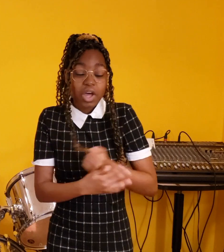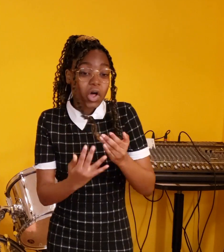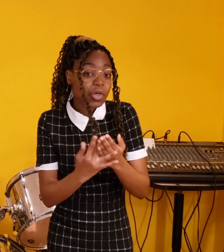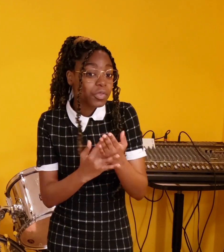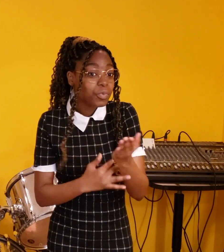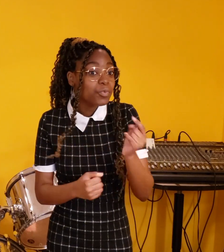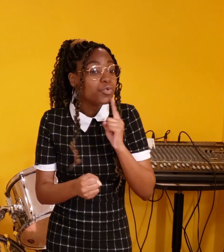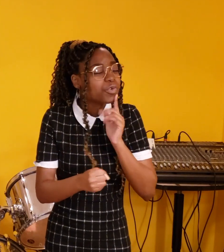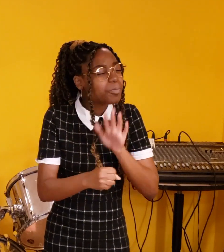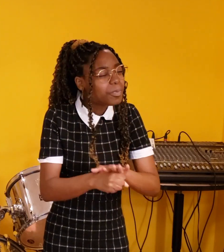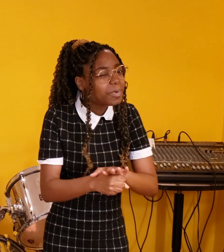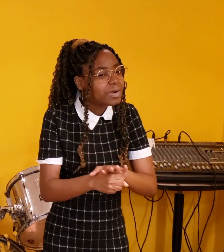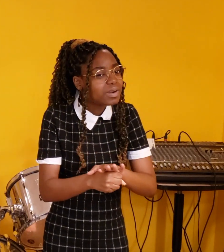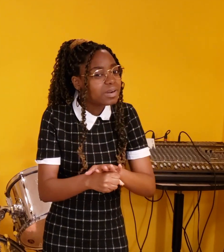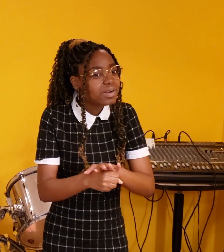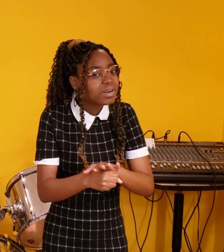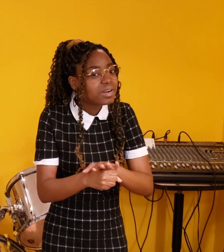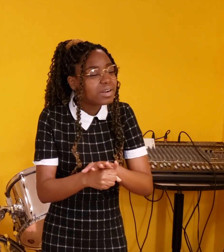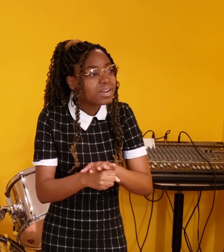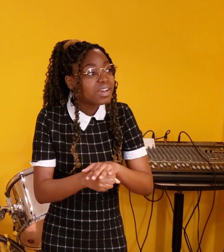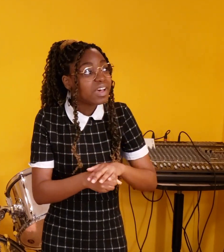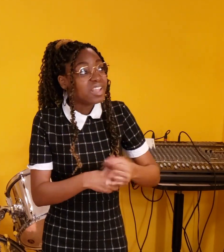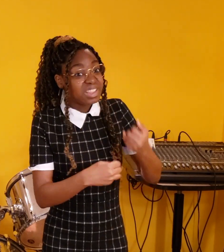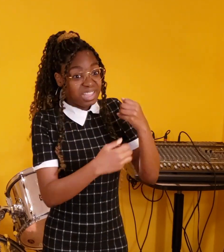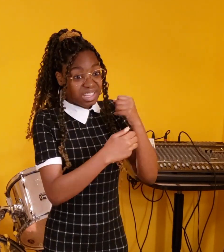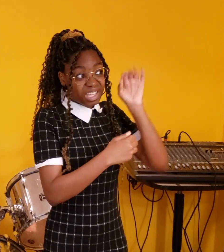the promise was conferred to us.